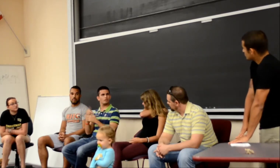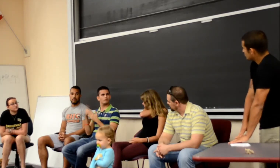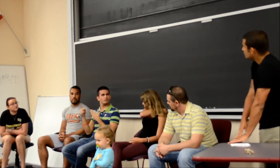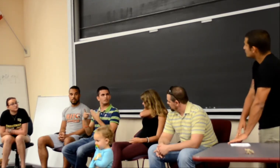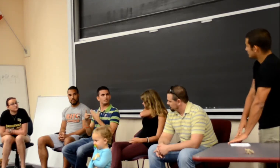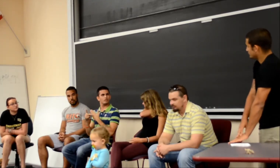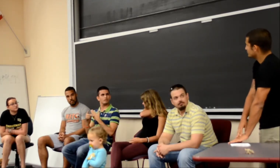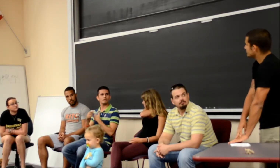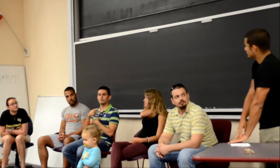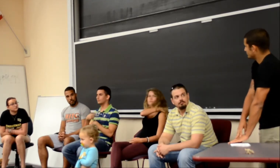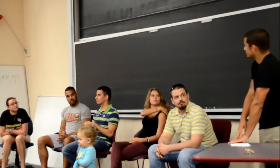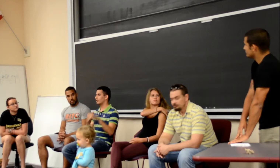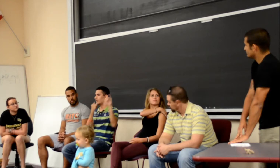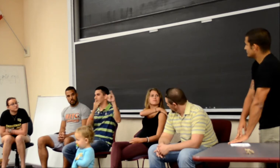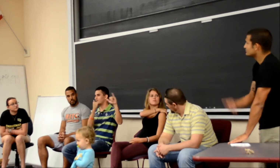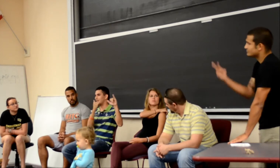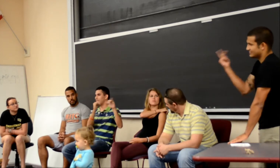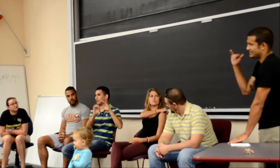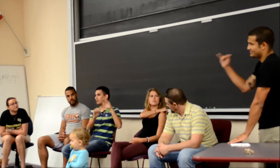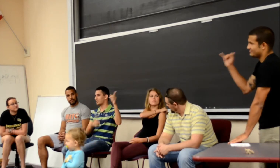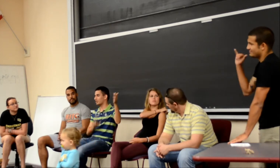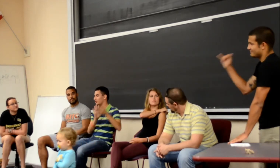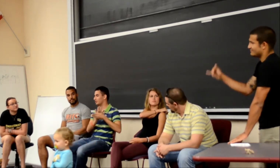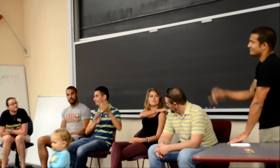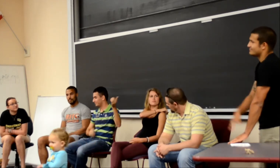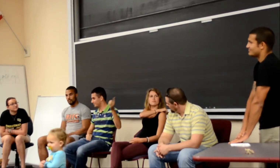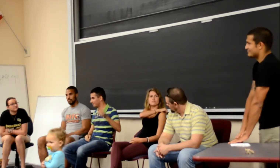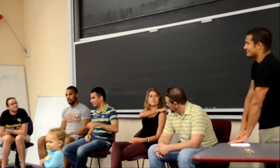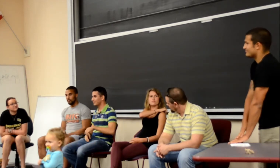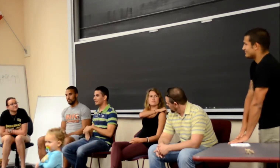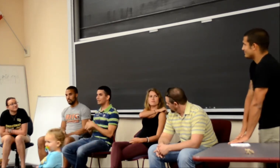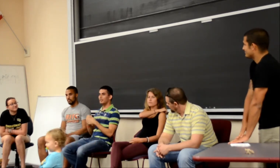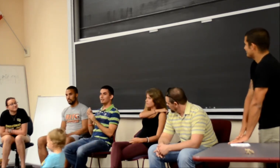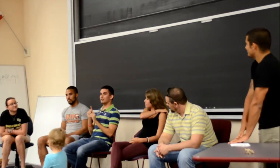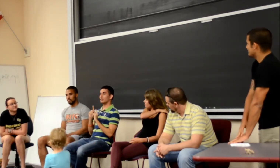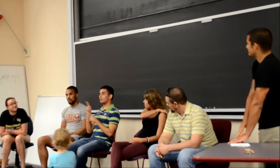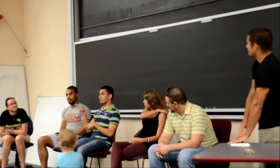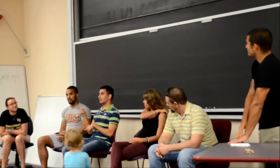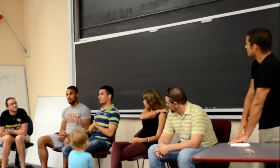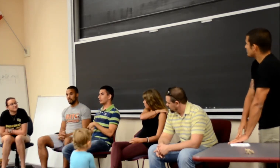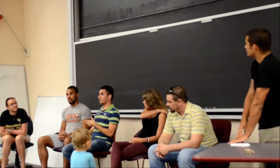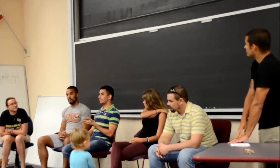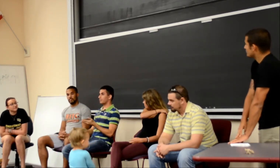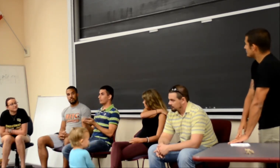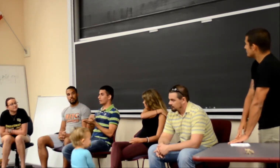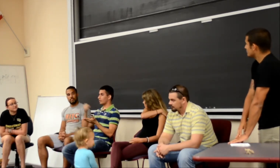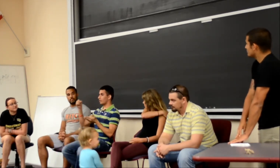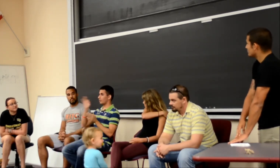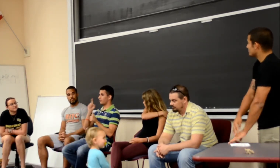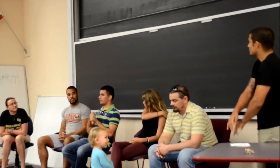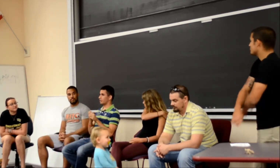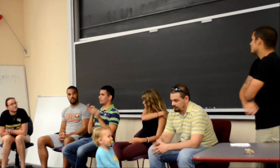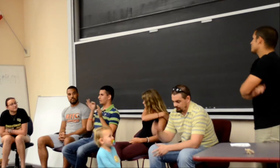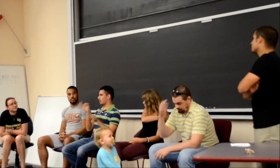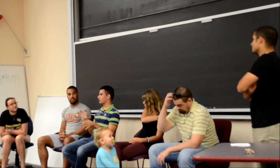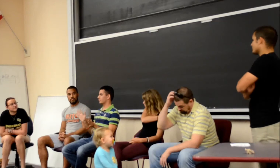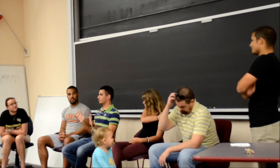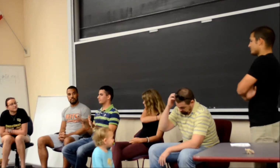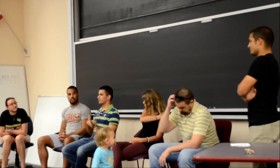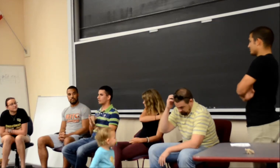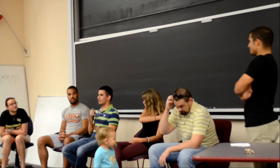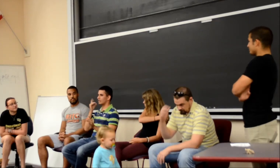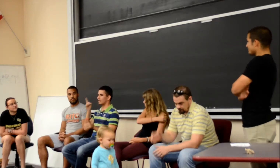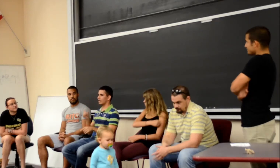soap program. Yeah, the same elementary school. Yeah, right there. So when the first